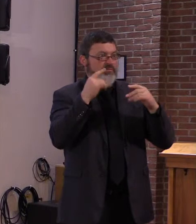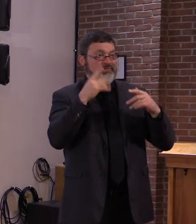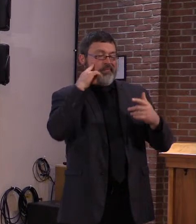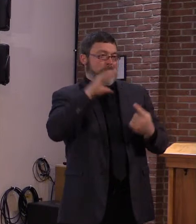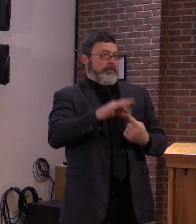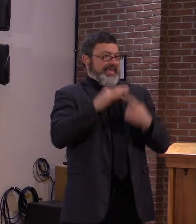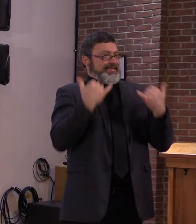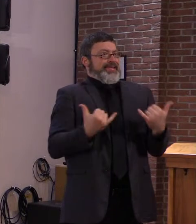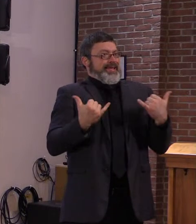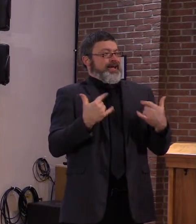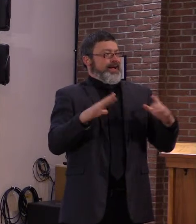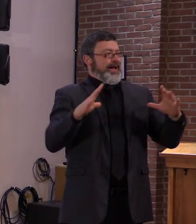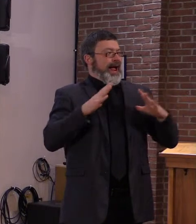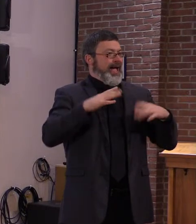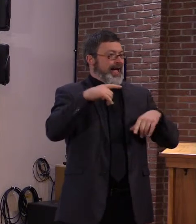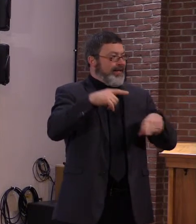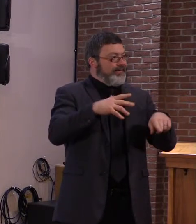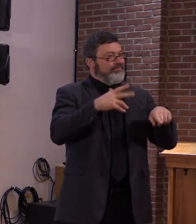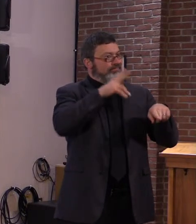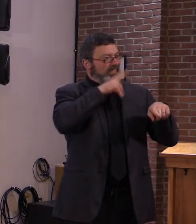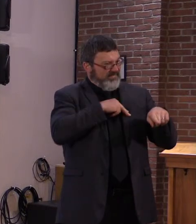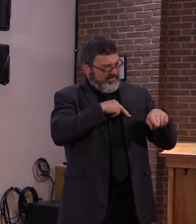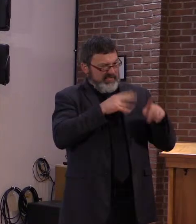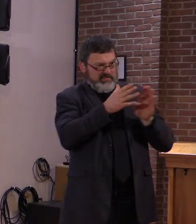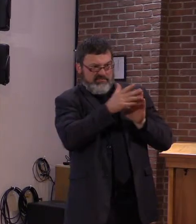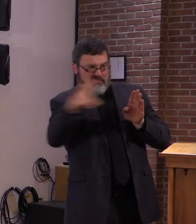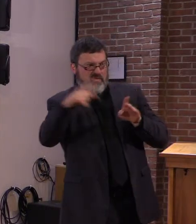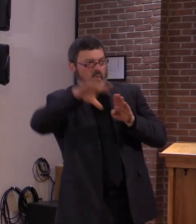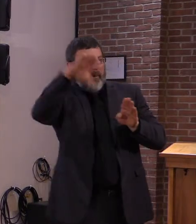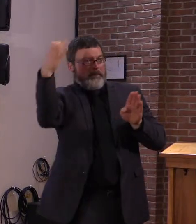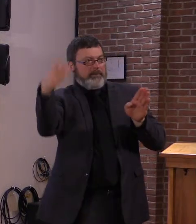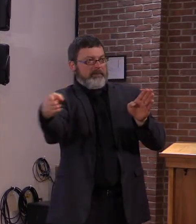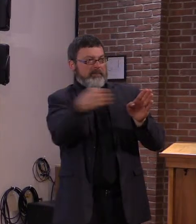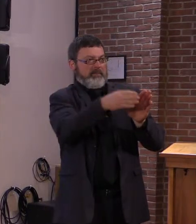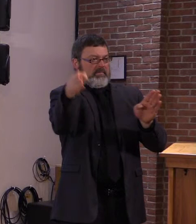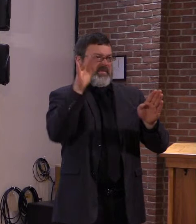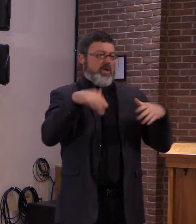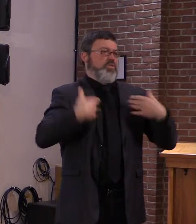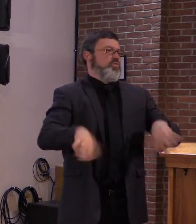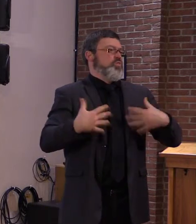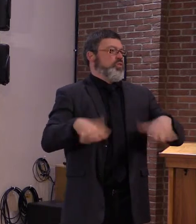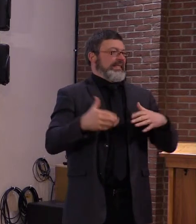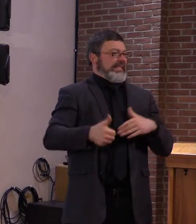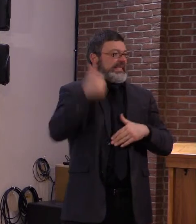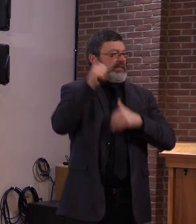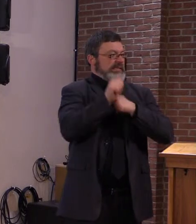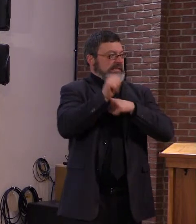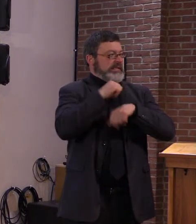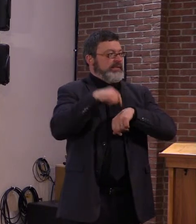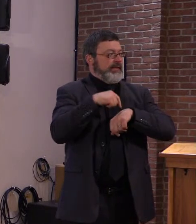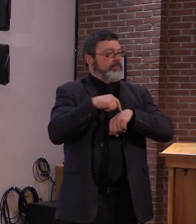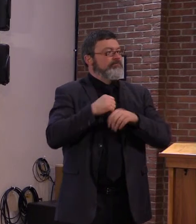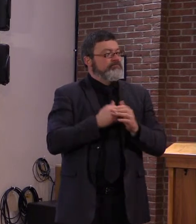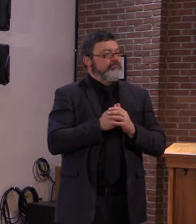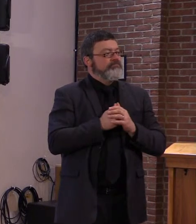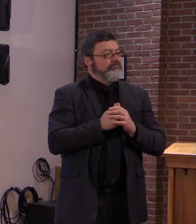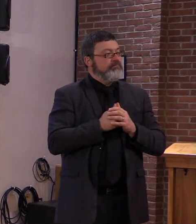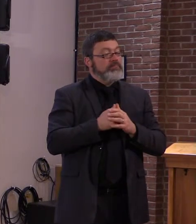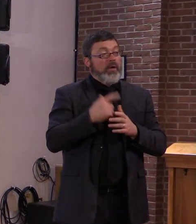doesn't mean we've been spared from hurt or loss, because we know that's not true. But Vermonters